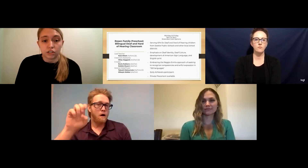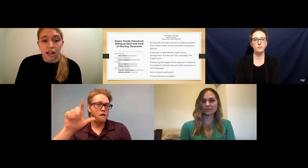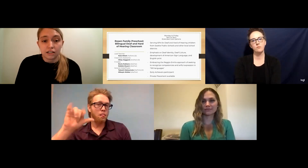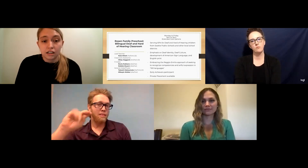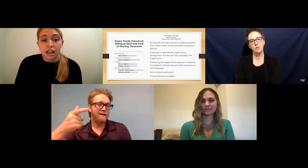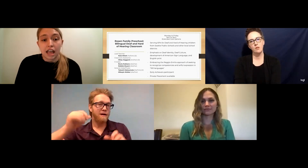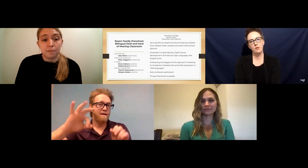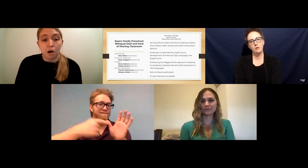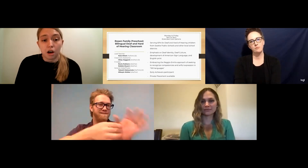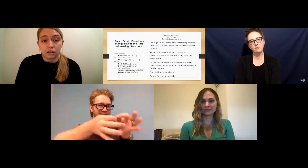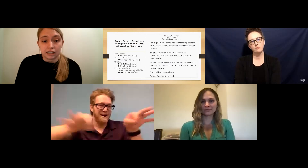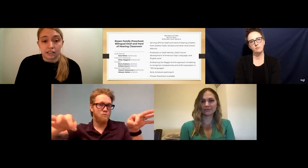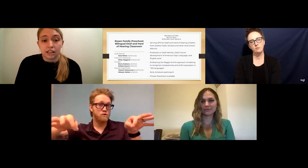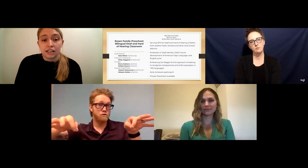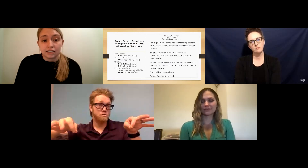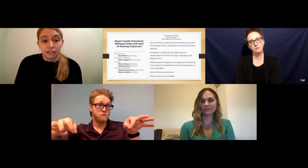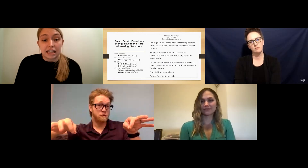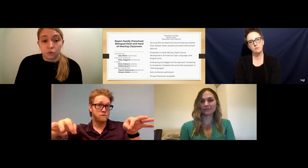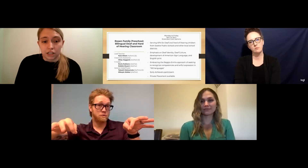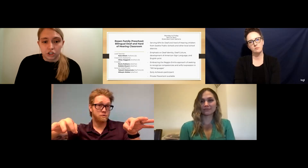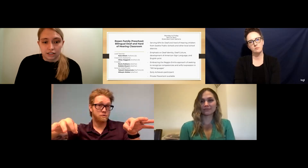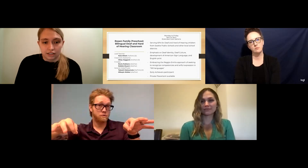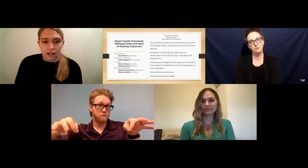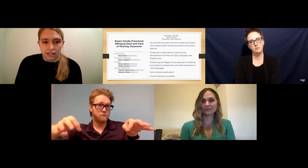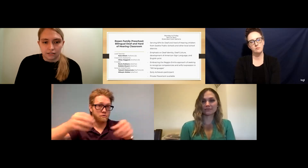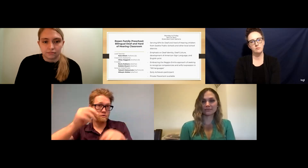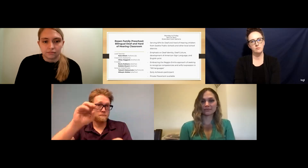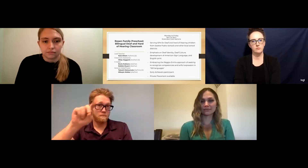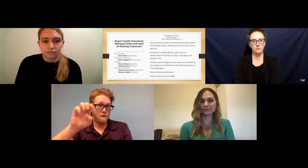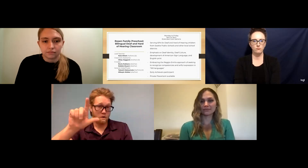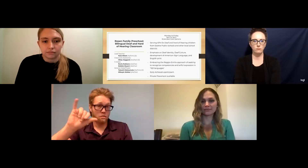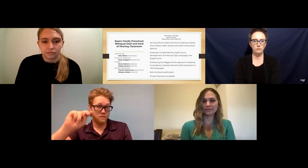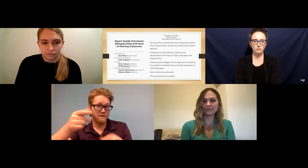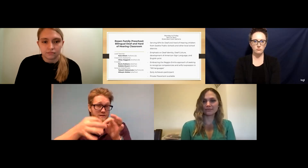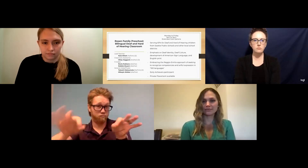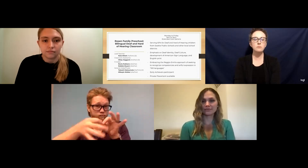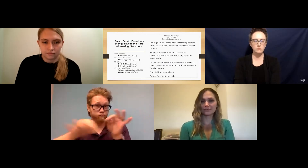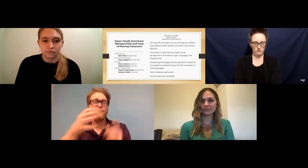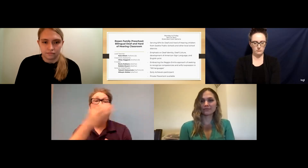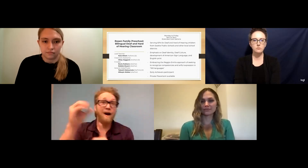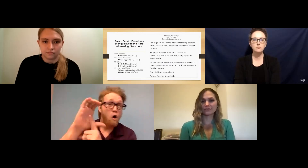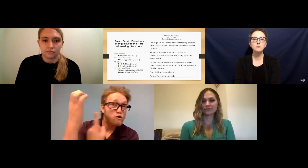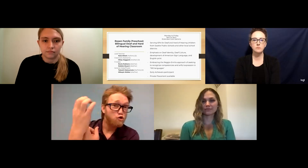through sign and modeling language in sign.